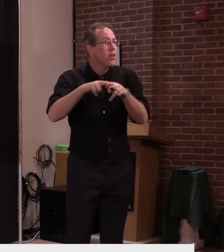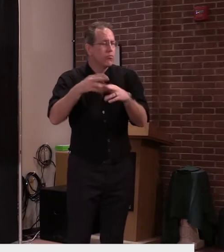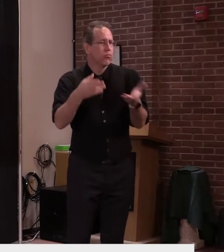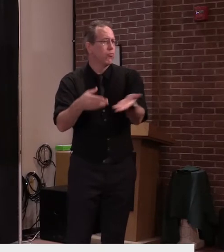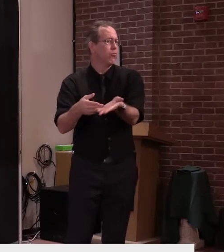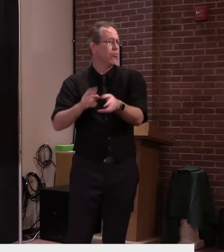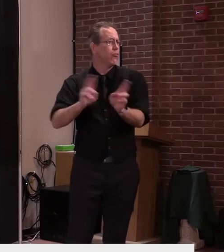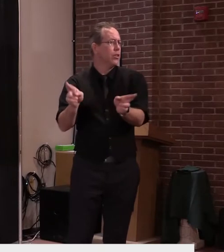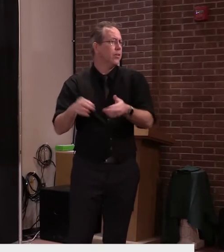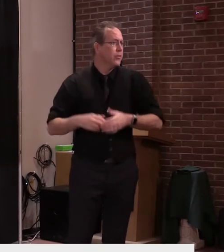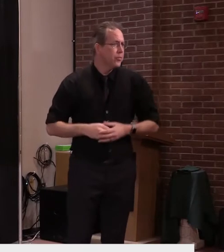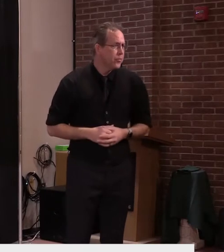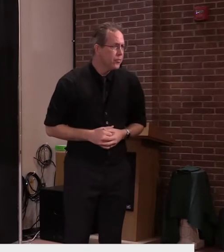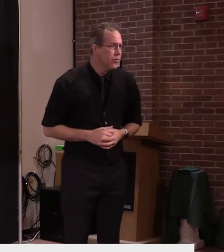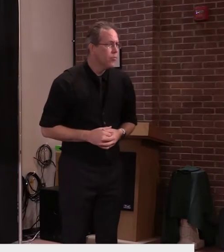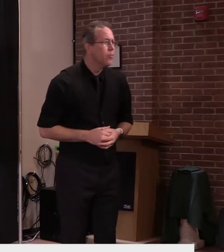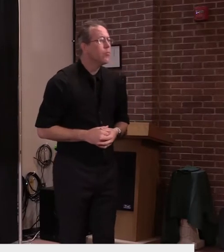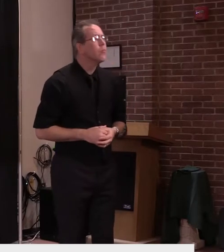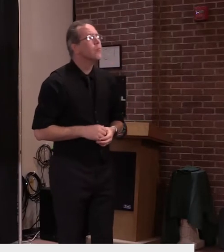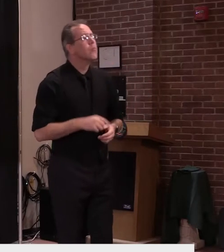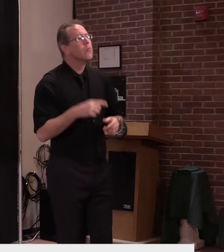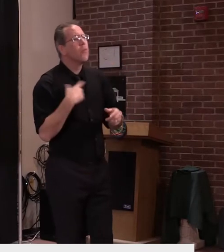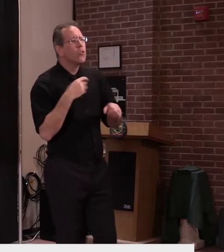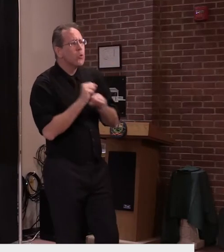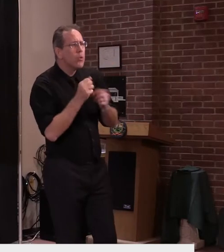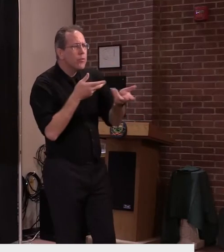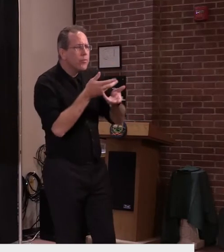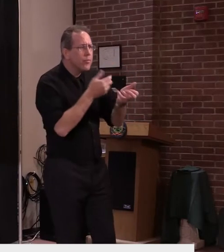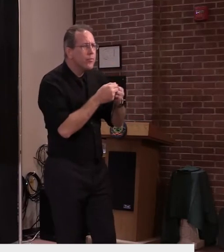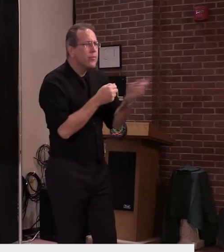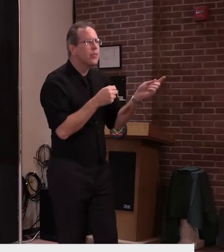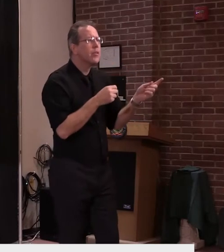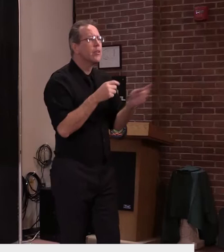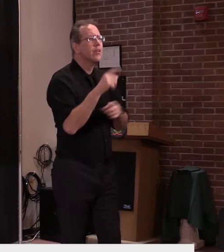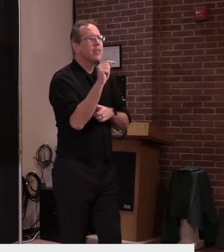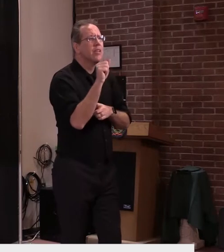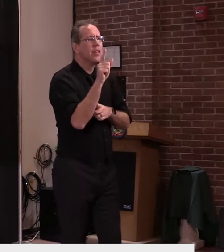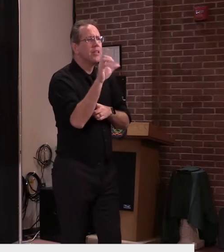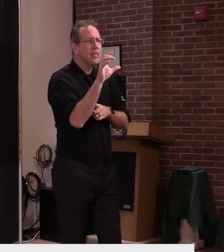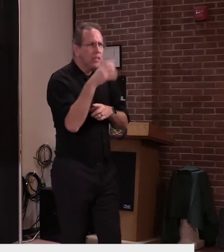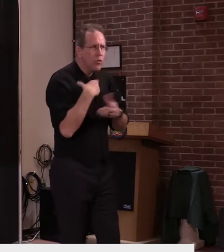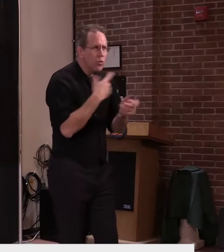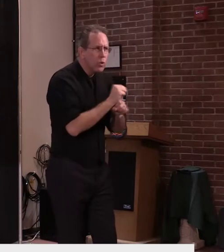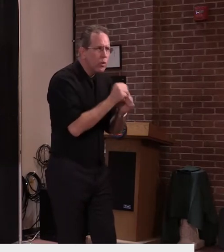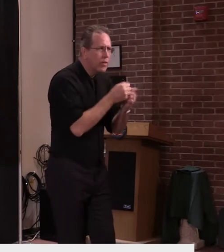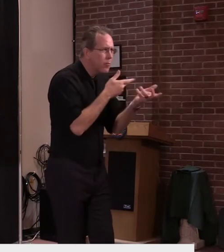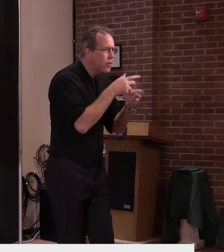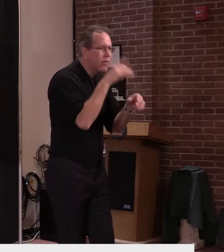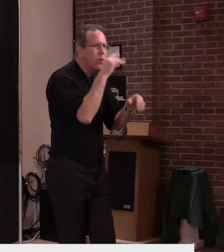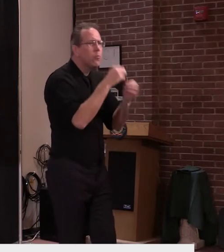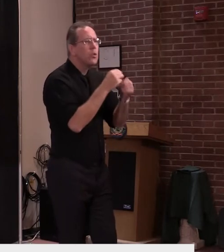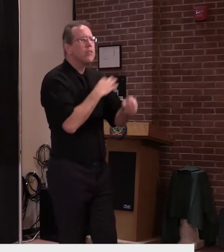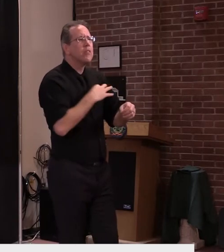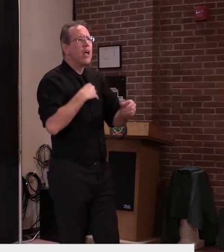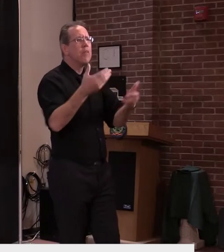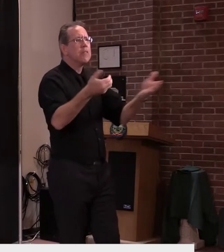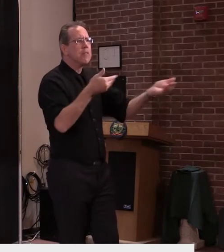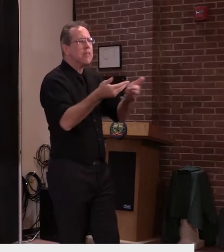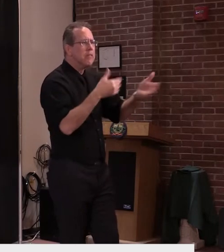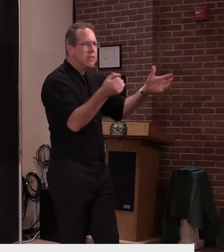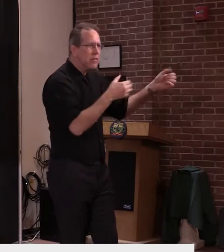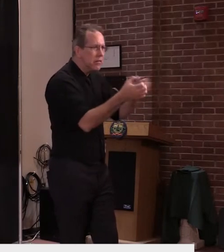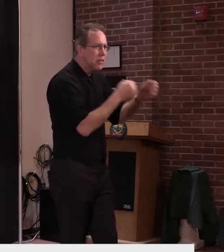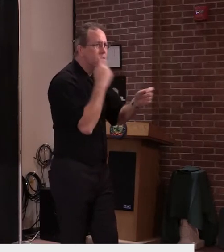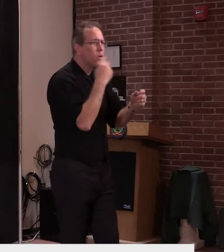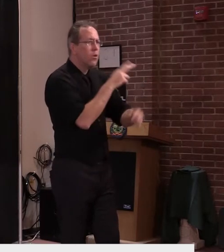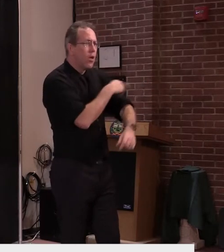of staffing available for hospitals and long-term care facilities when they're in need. As all data shows, the best thing that